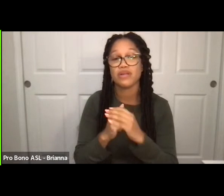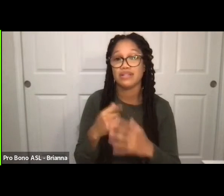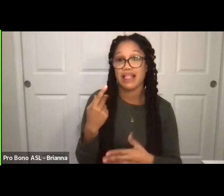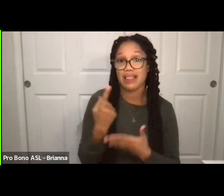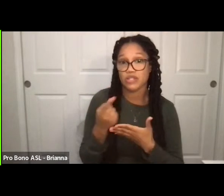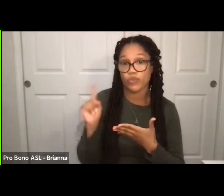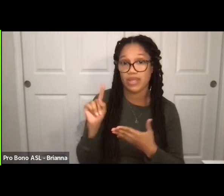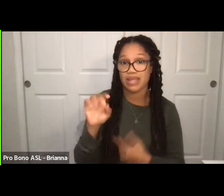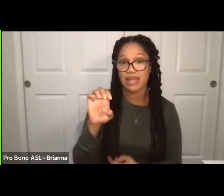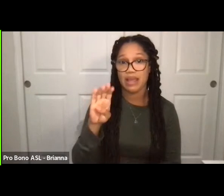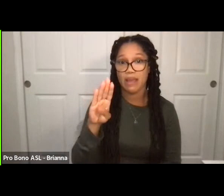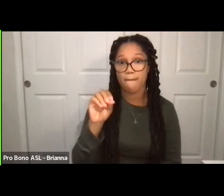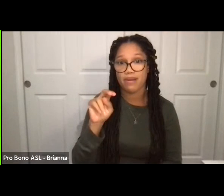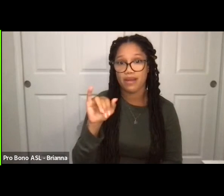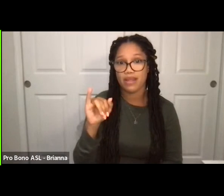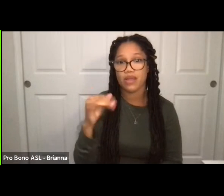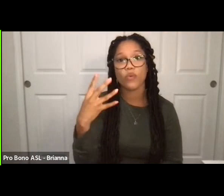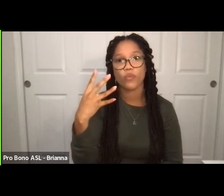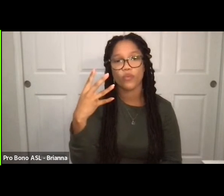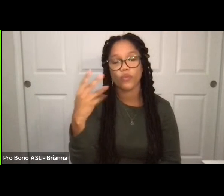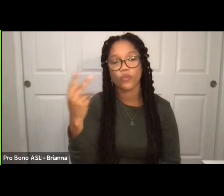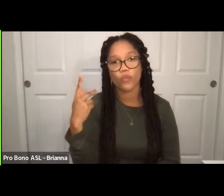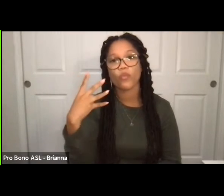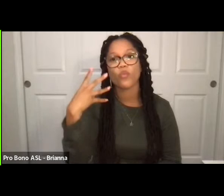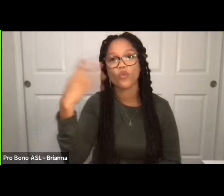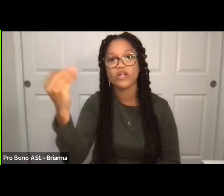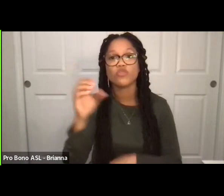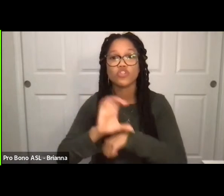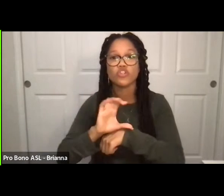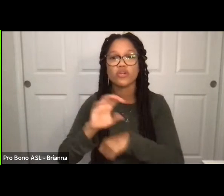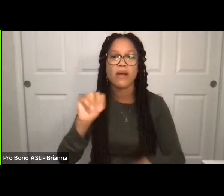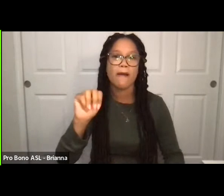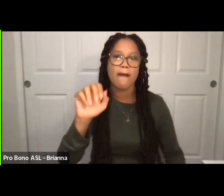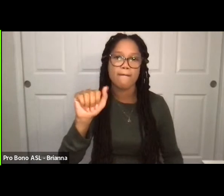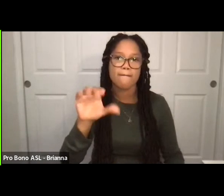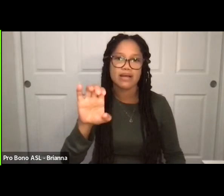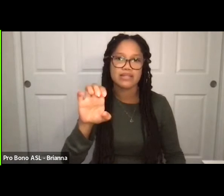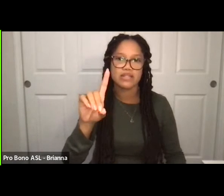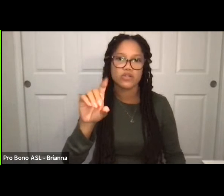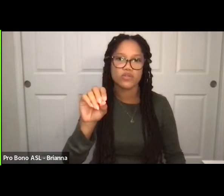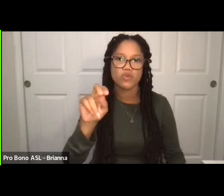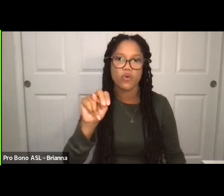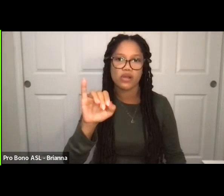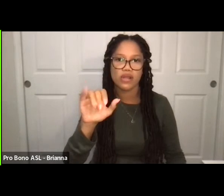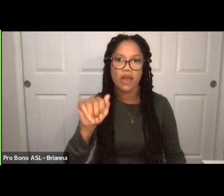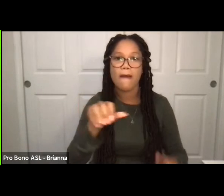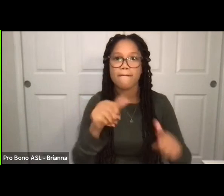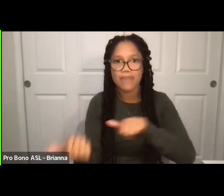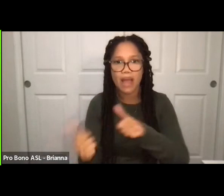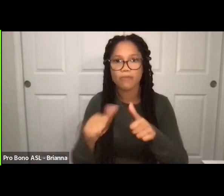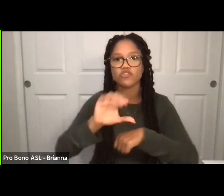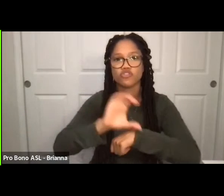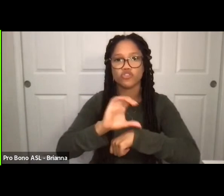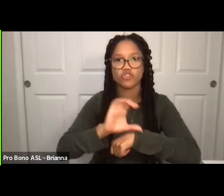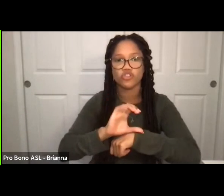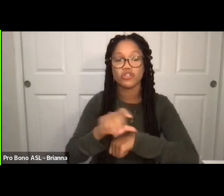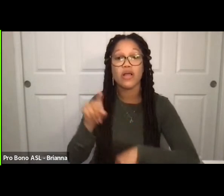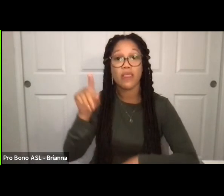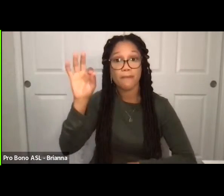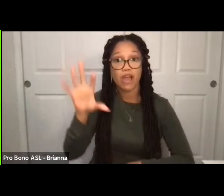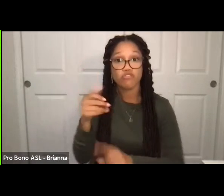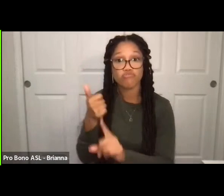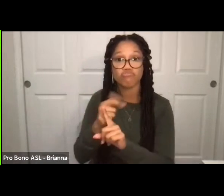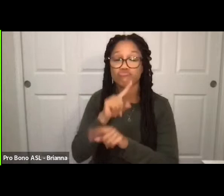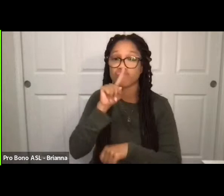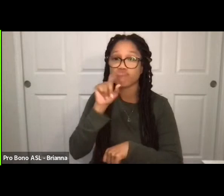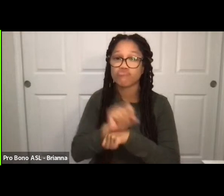last weekend was a church. It was Macedonia Baptist Church, where the pastor is committed to social justice. And so